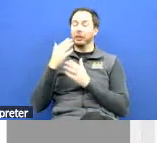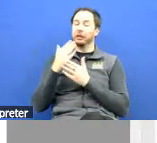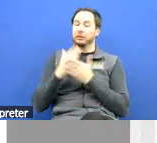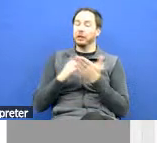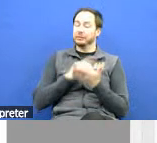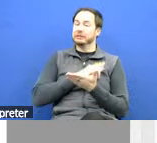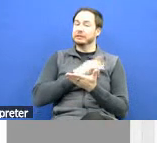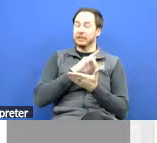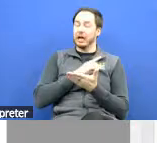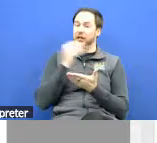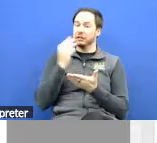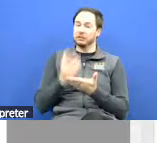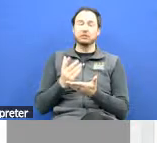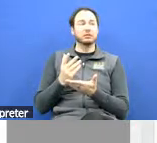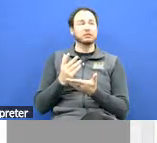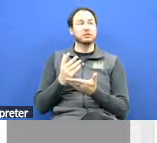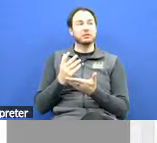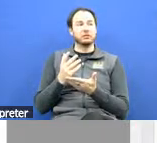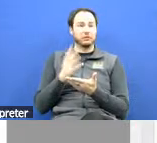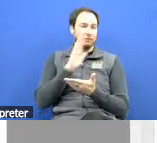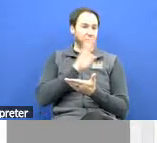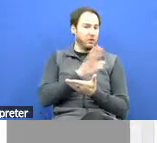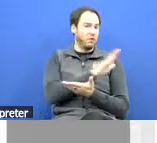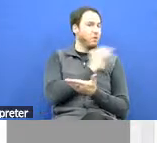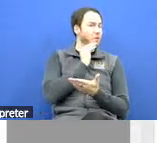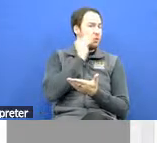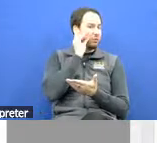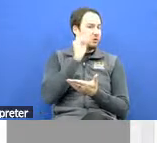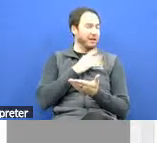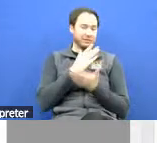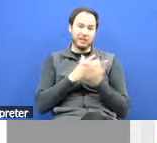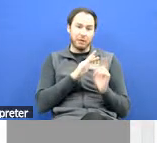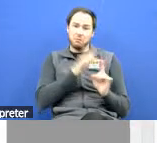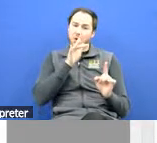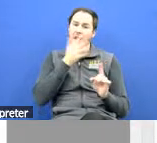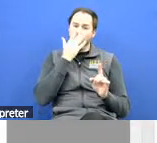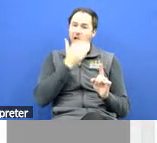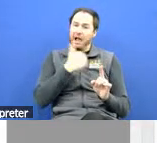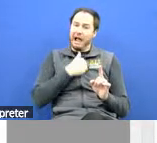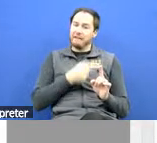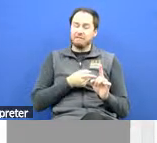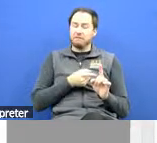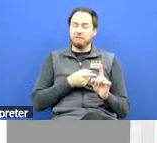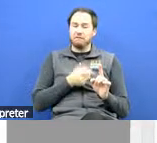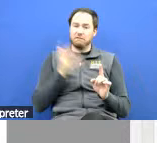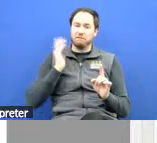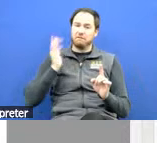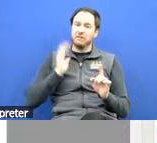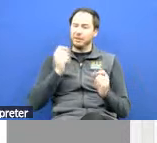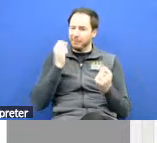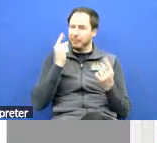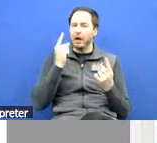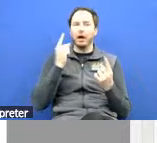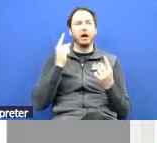styles of homes did have some bright colors, but